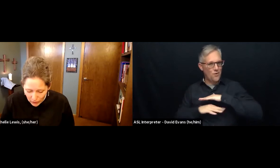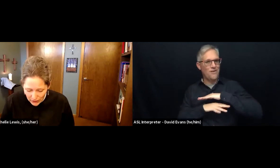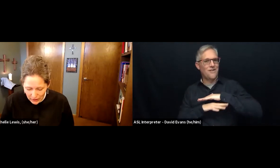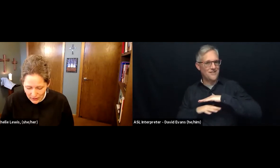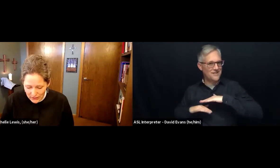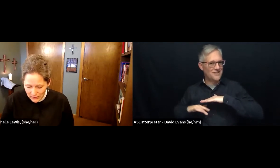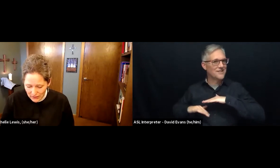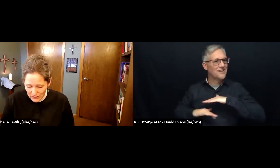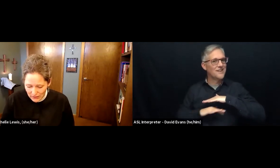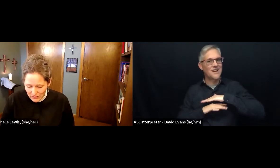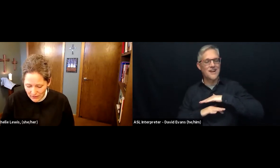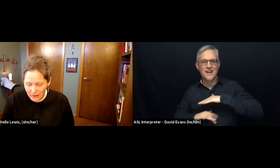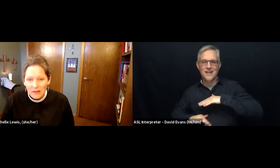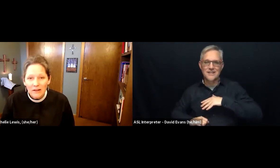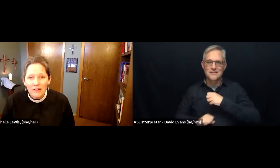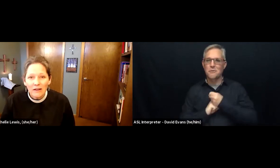supporting us